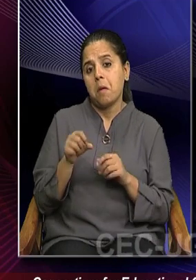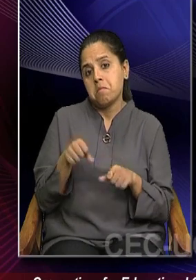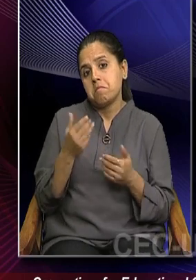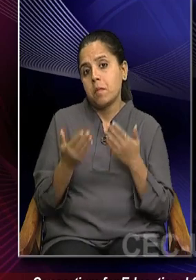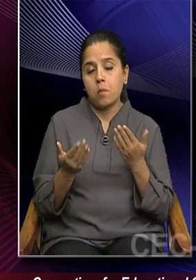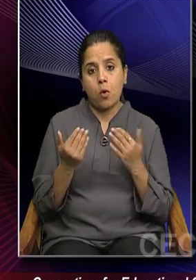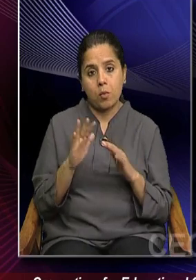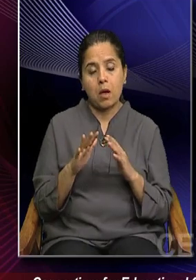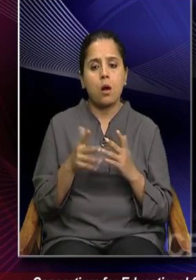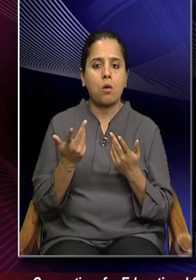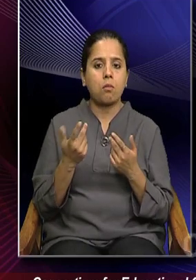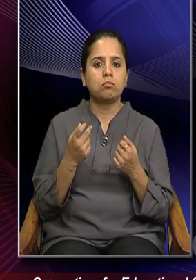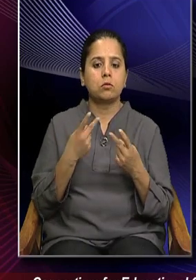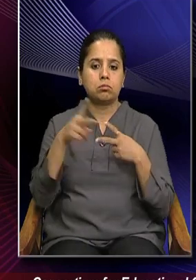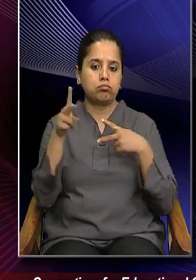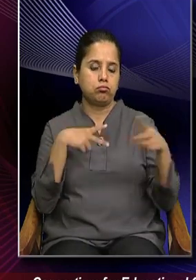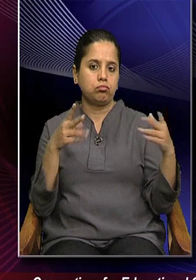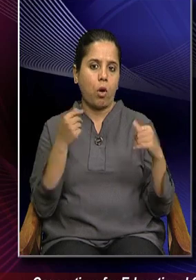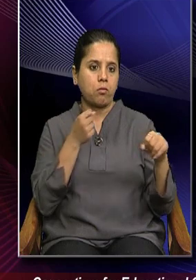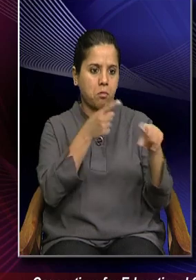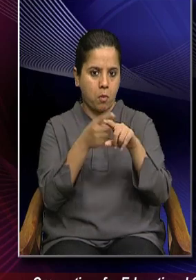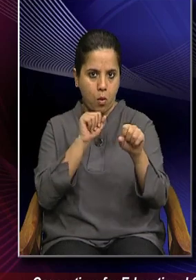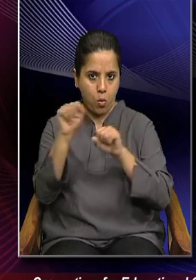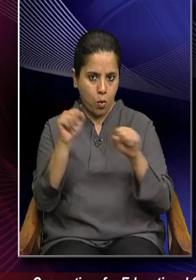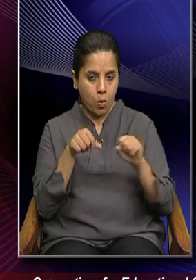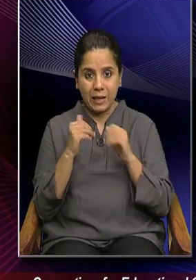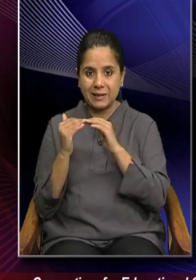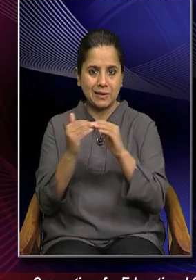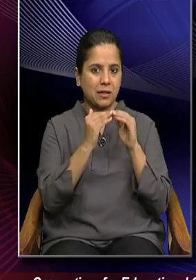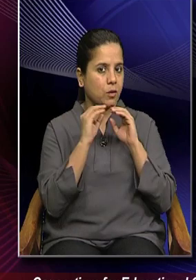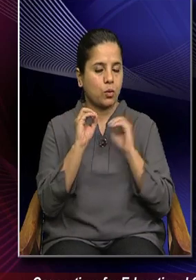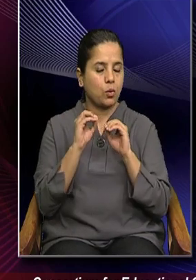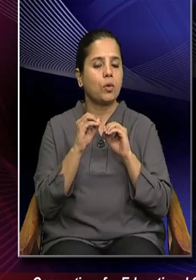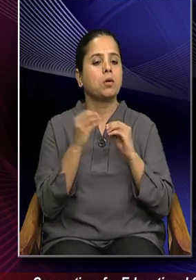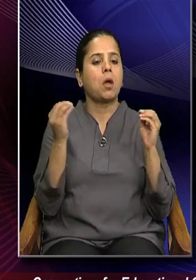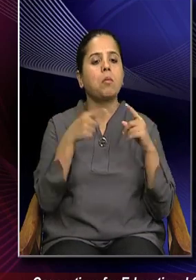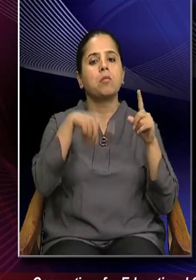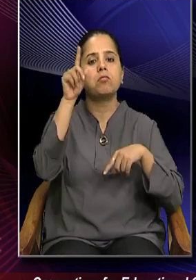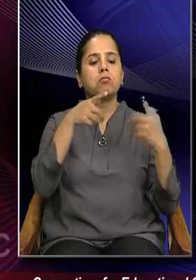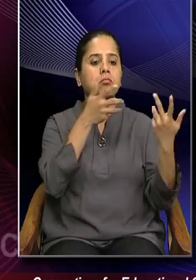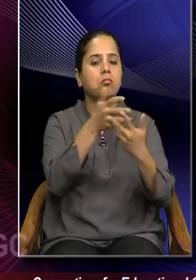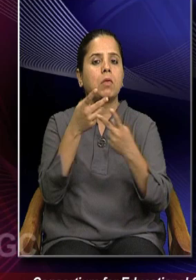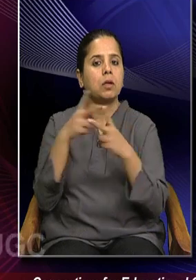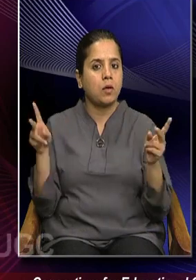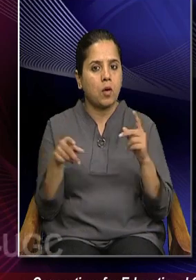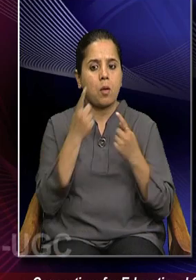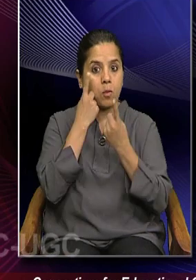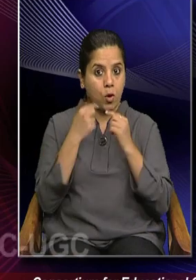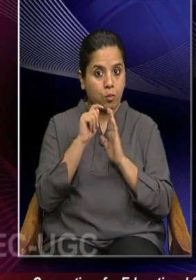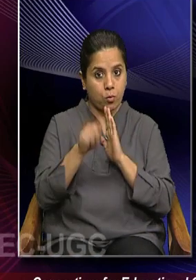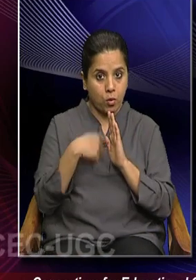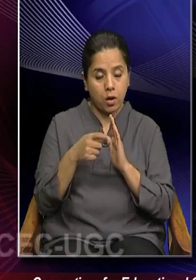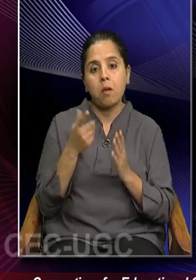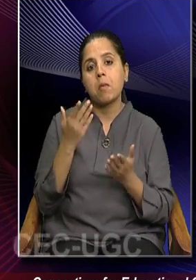be subjective. Unlike the standard test, evaluating the projects